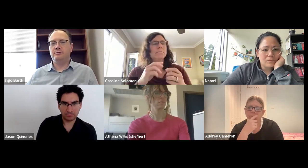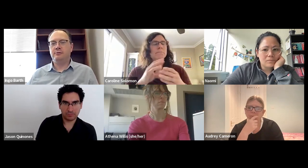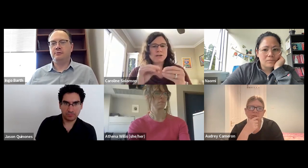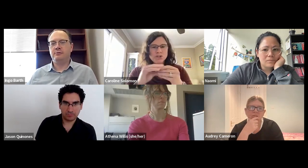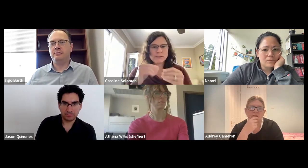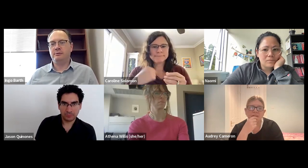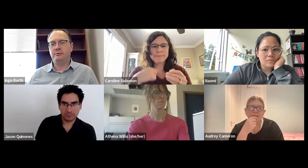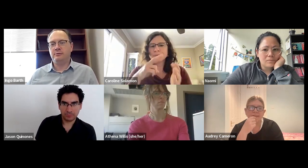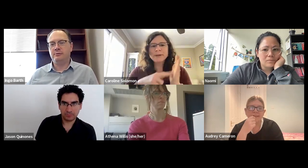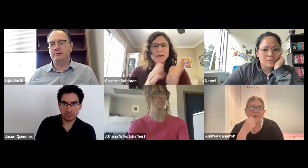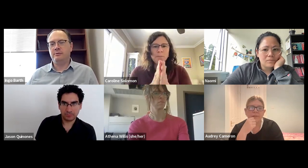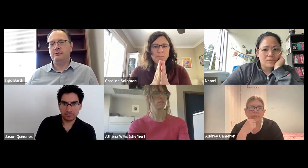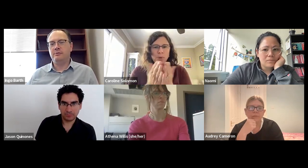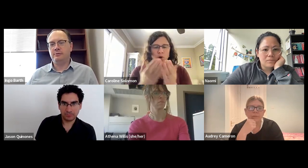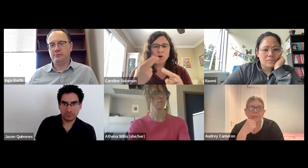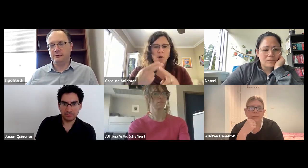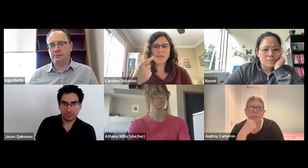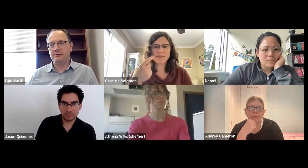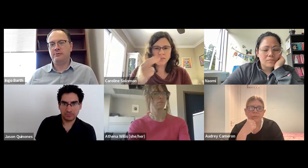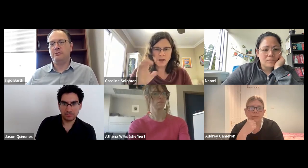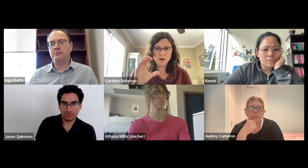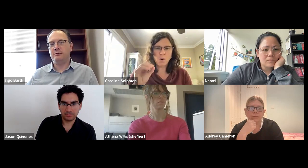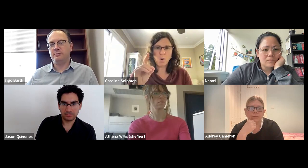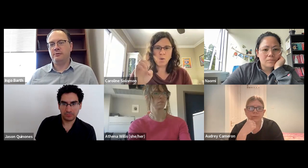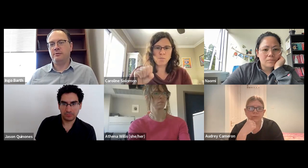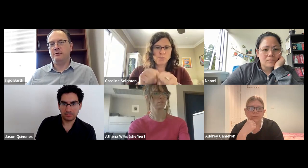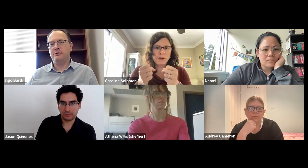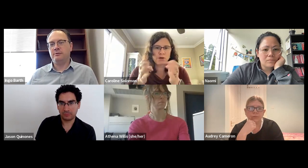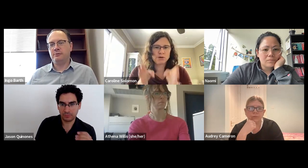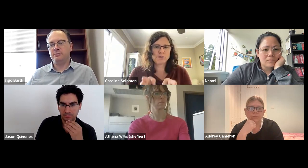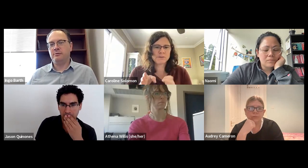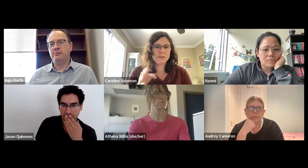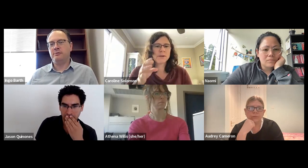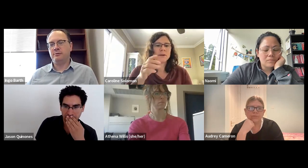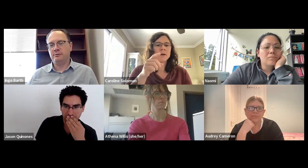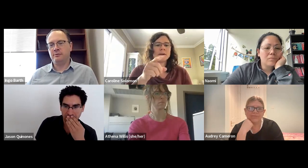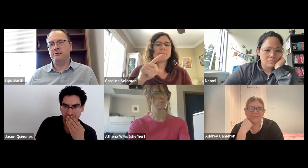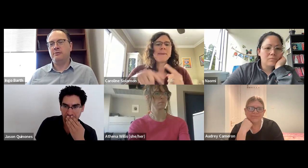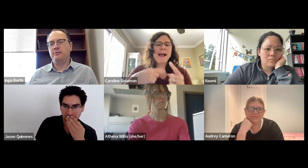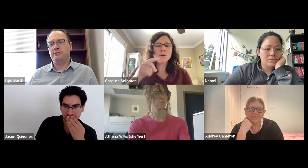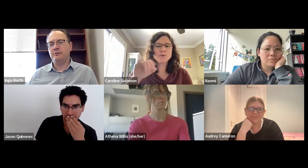So one thing that I do want to mention, I read a book called The Code Breakers.